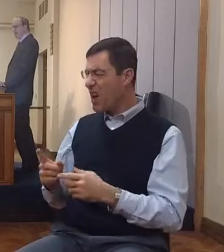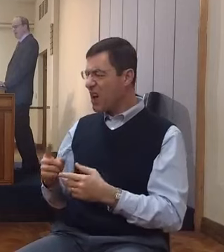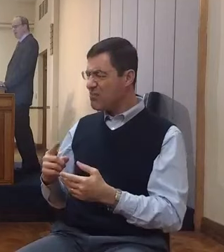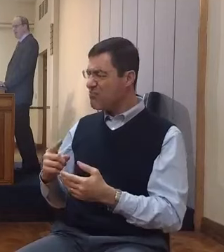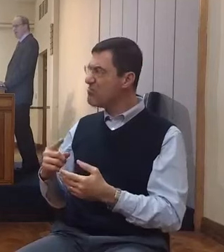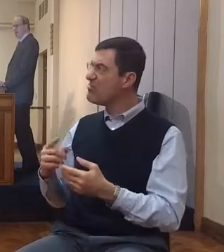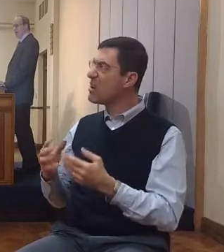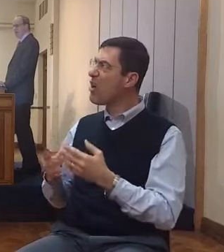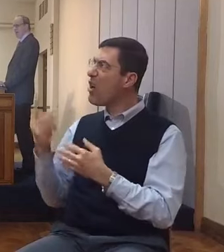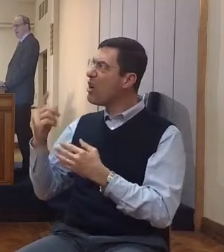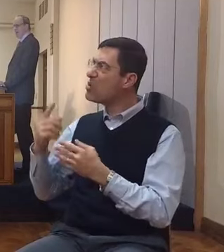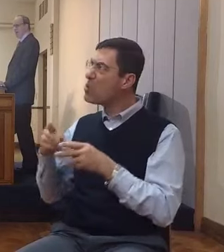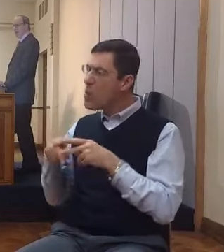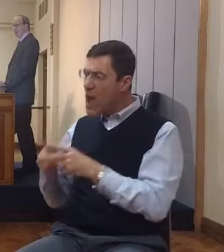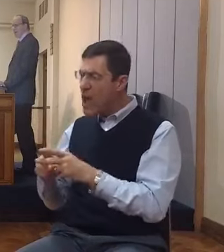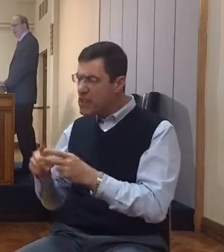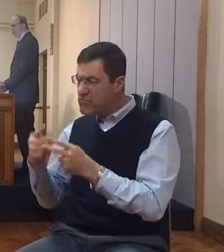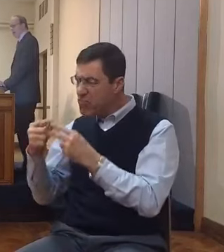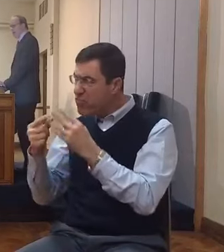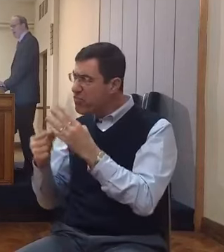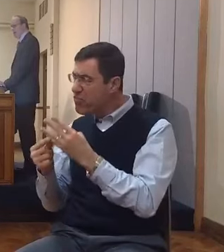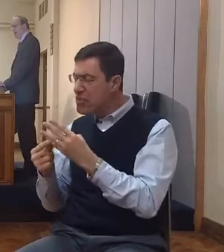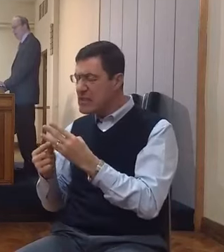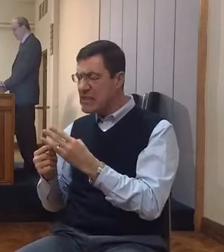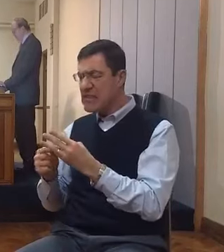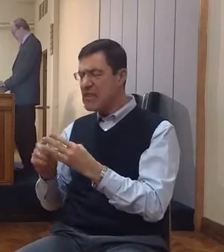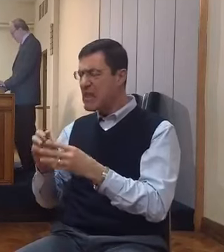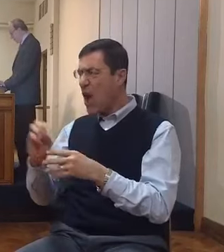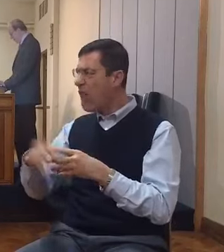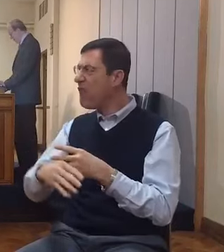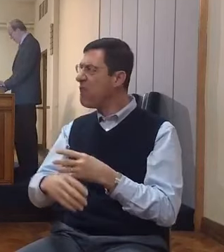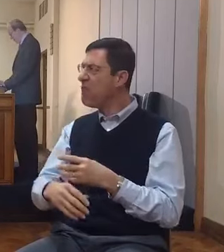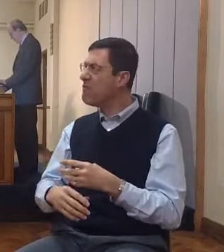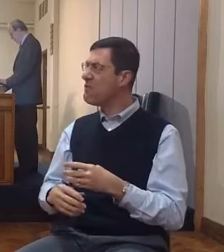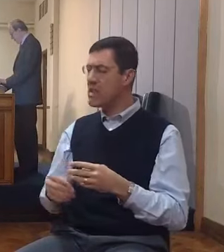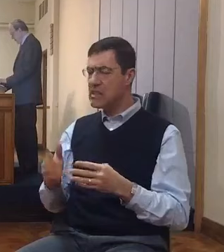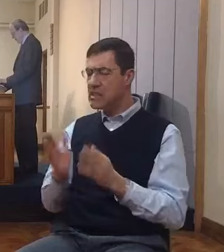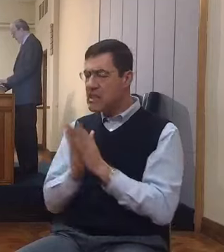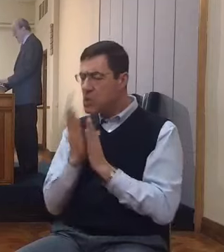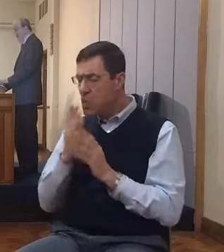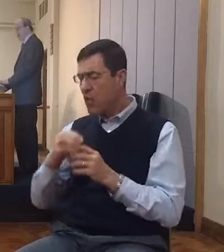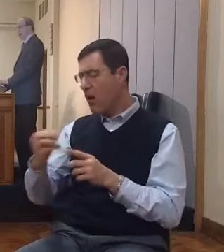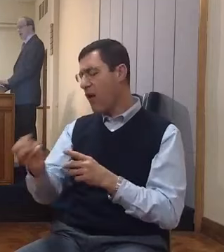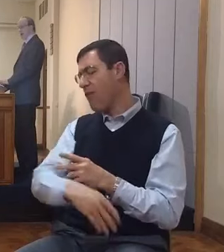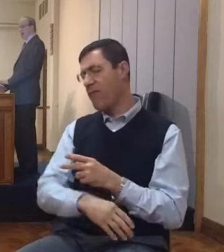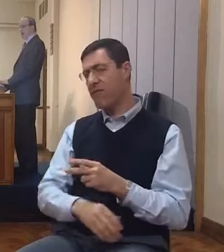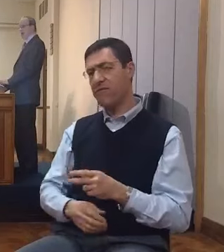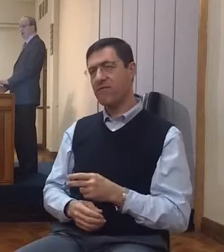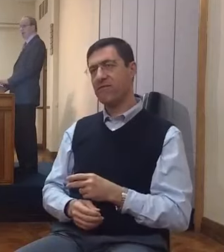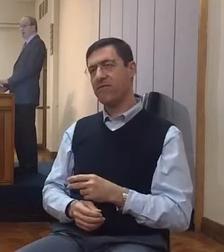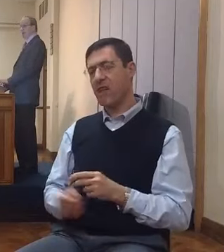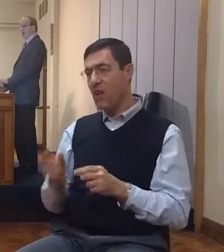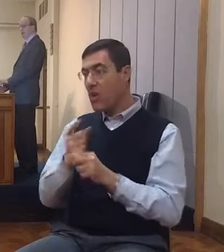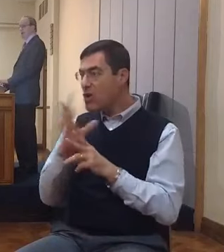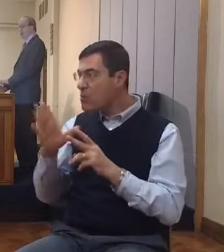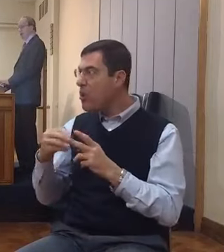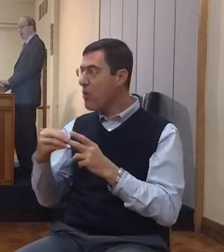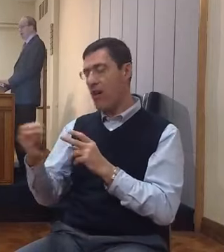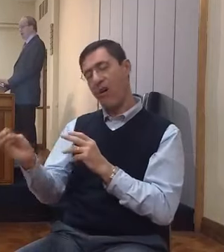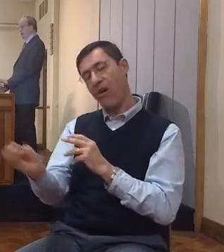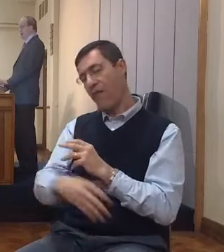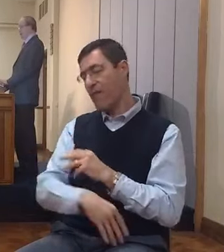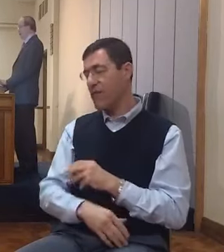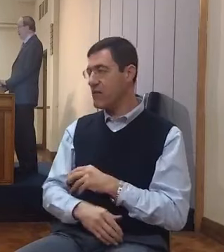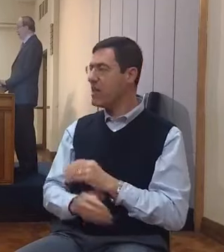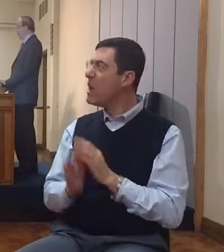Prayer meetings? We don't want dedicated prayer meetings. Now they're saying the evening services.